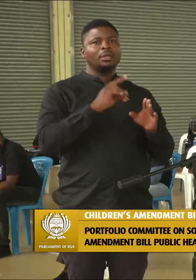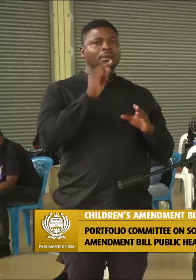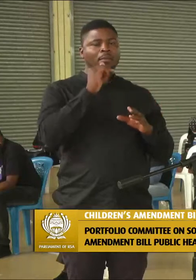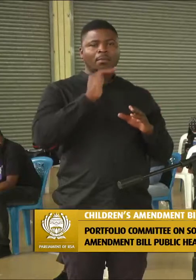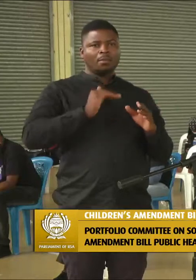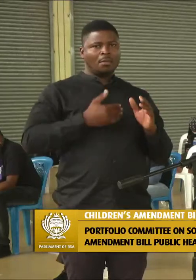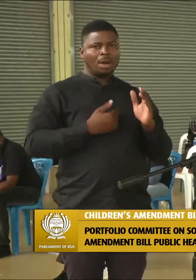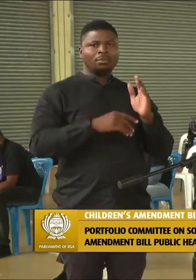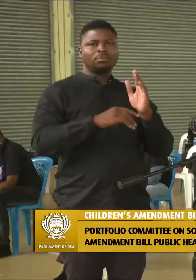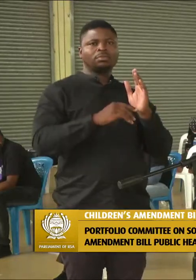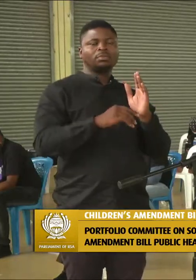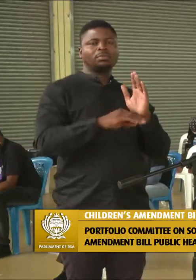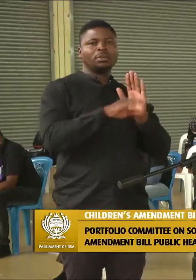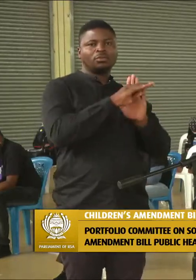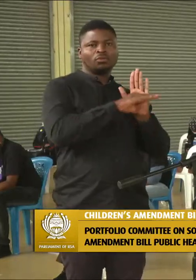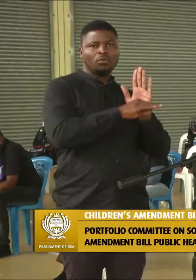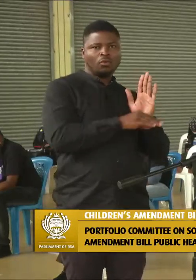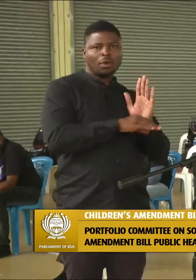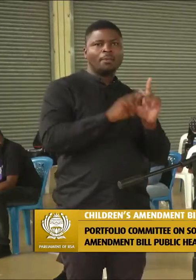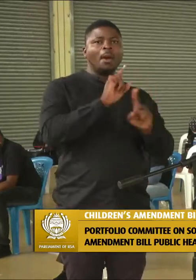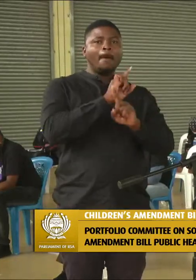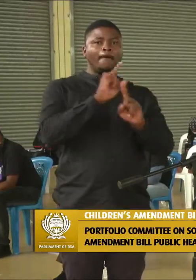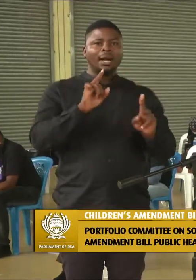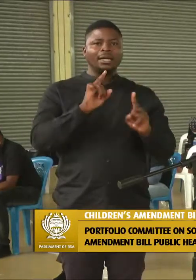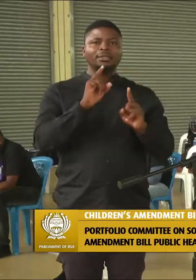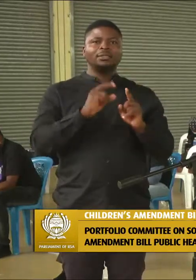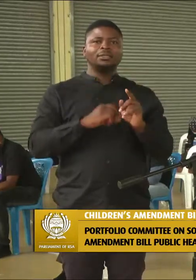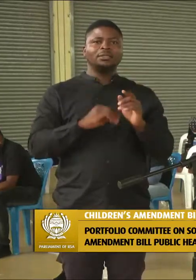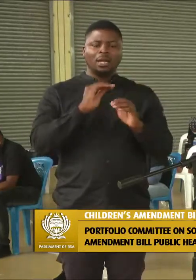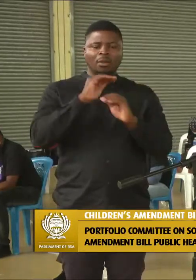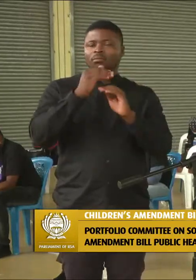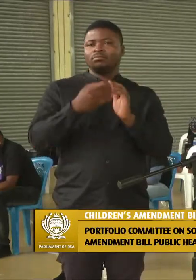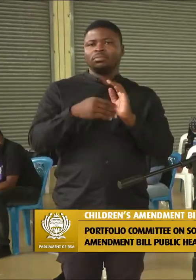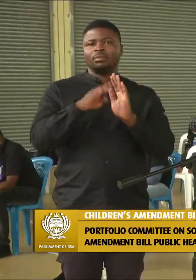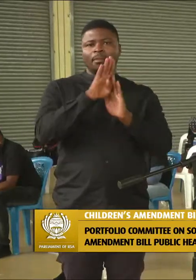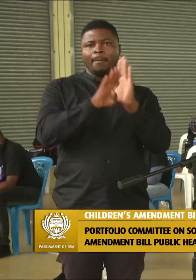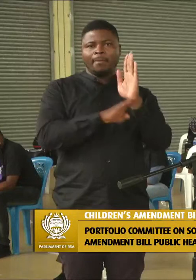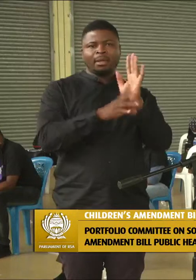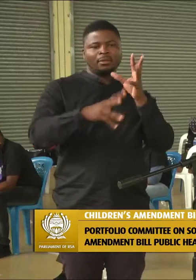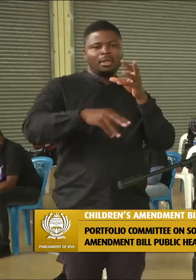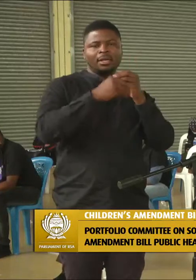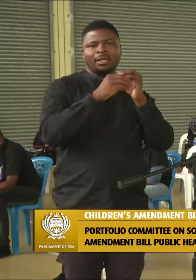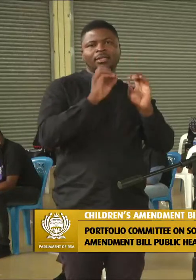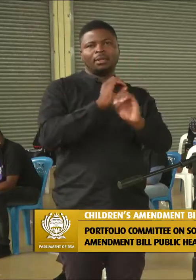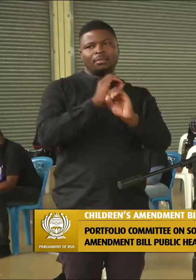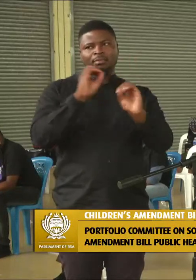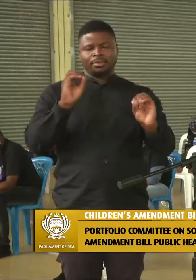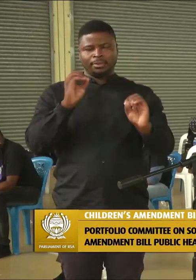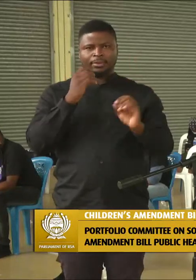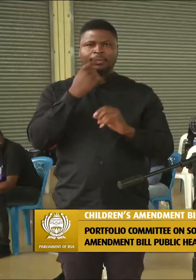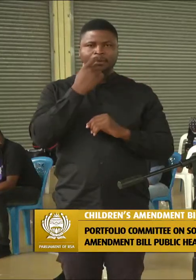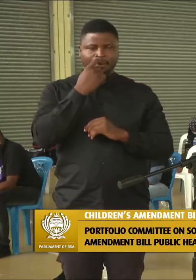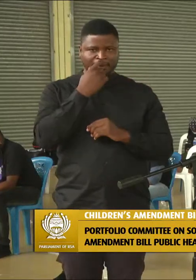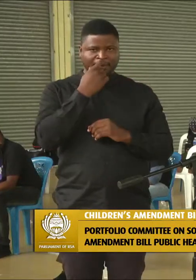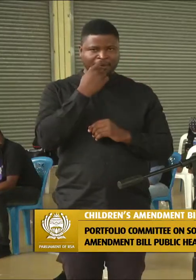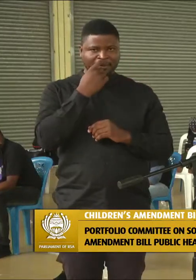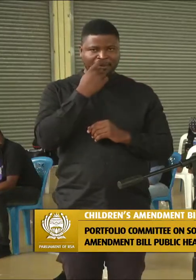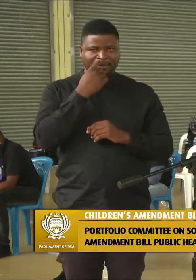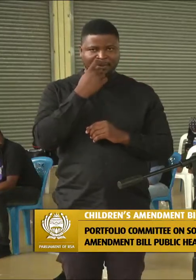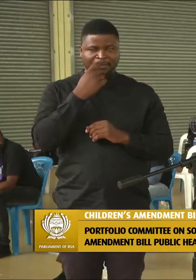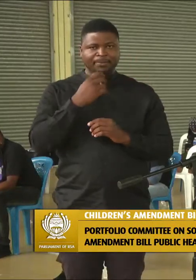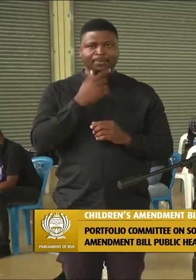akakhaviwe la ku Children's Act. They are not covered, they are not provided for in this amendment